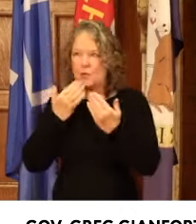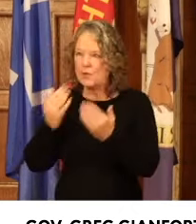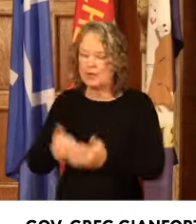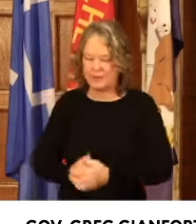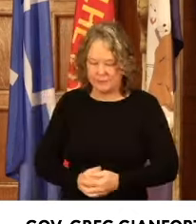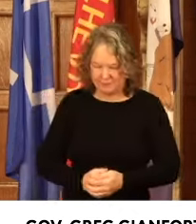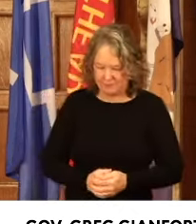Thank you.